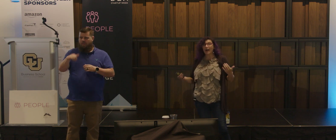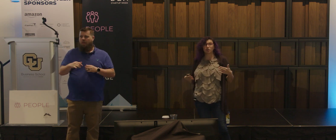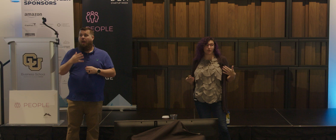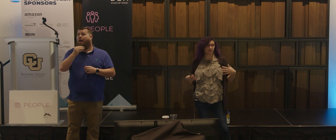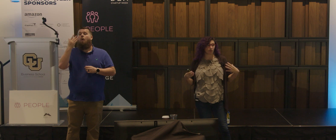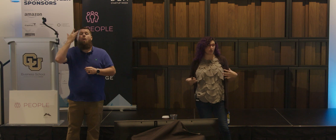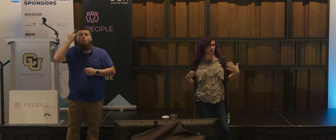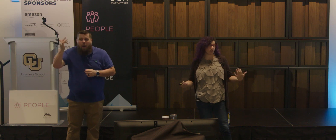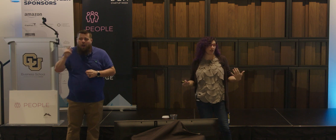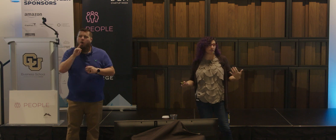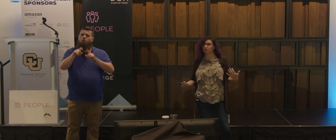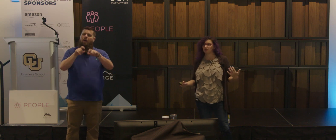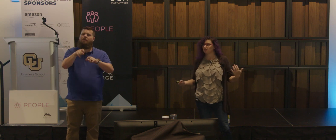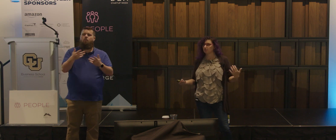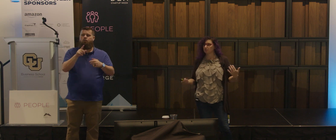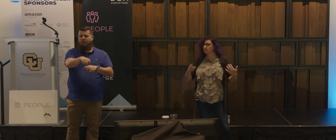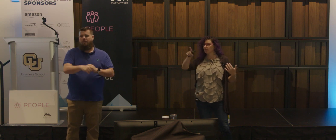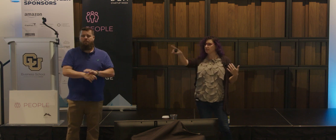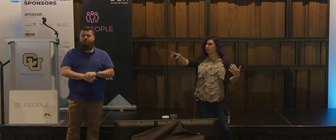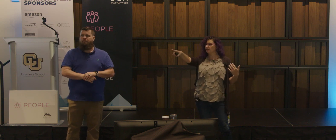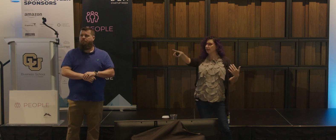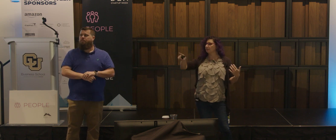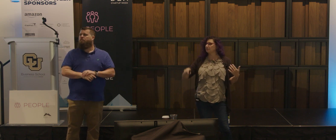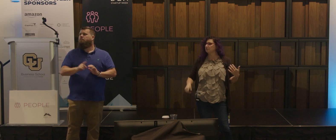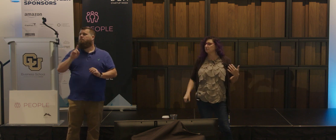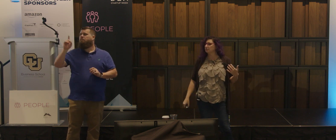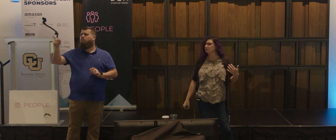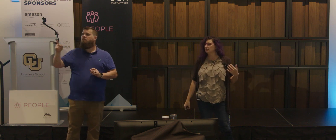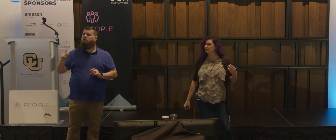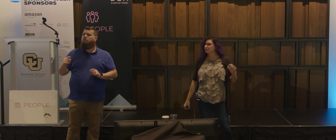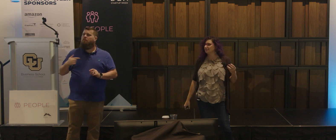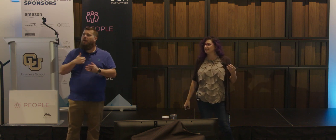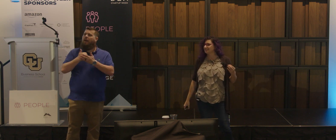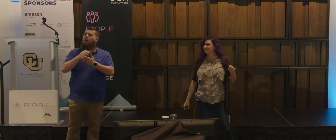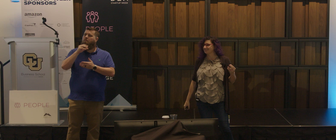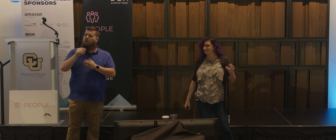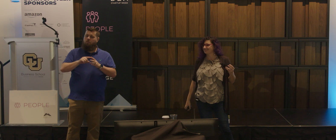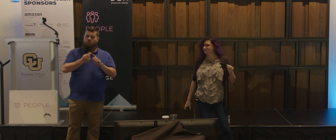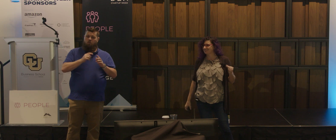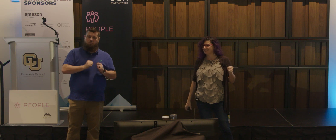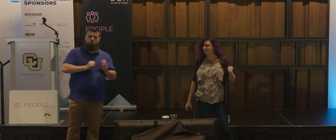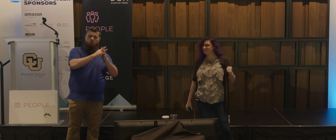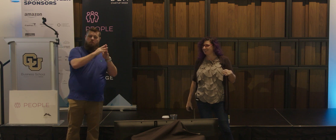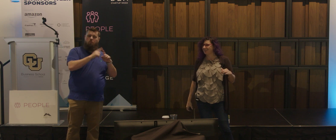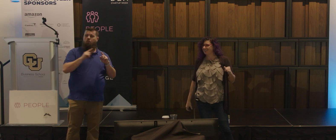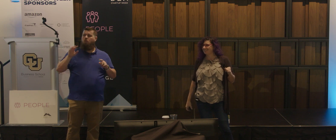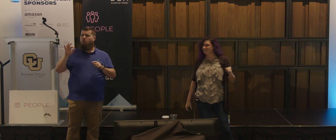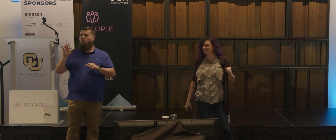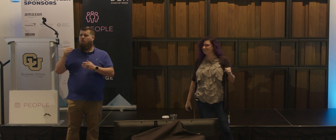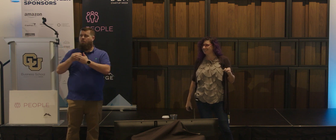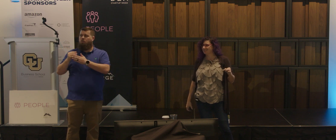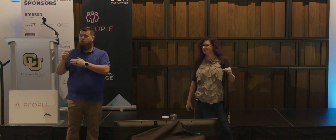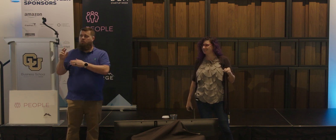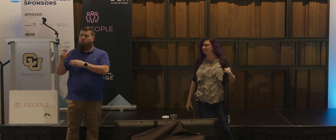and why are you asking the questions that you're asking? Somebody else had a, yeah. I have companies ranging from startups to Fortune 100 build teams, and something